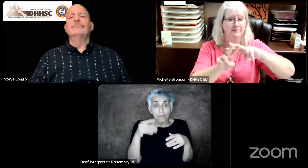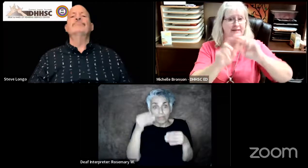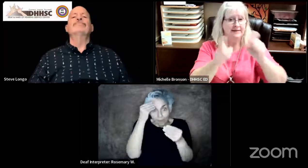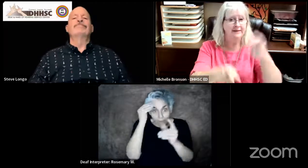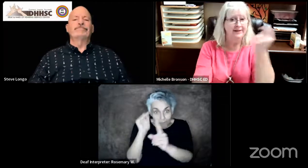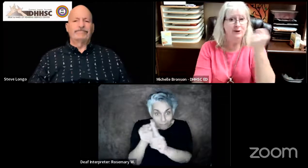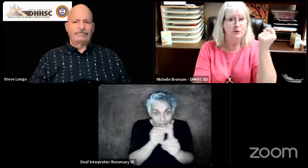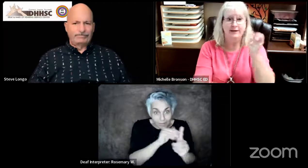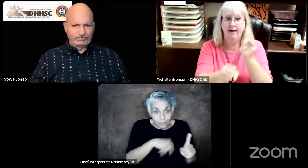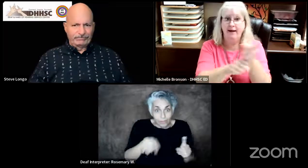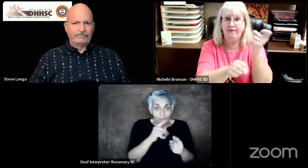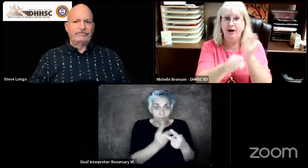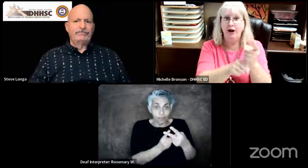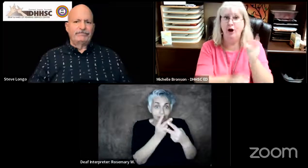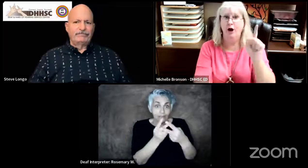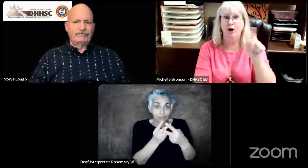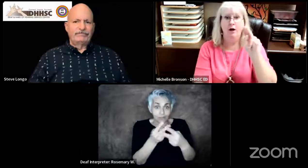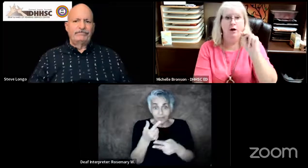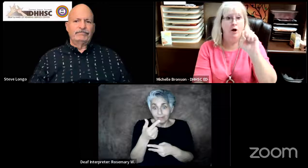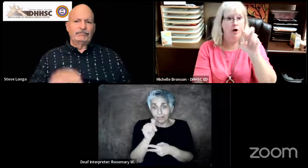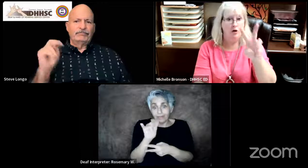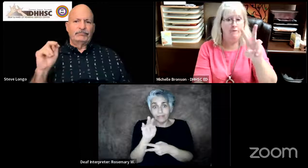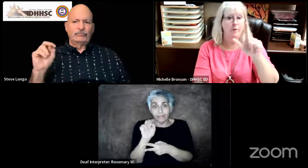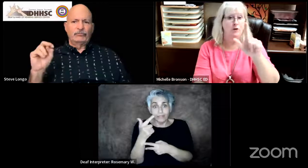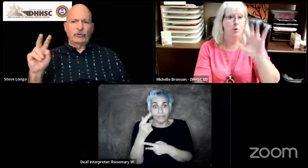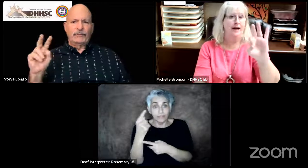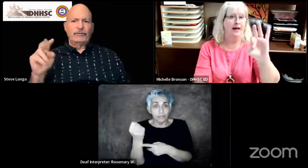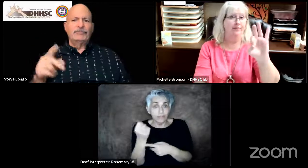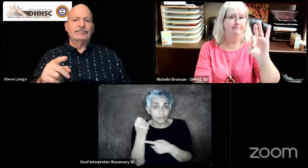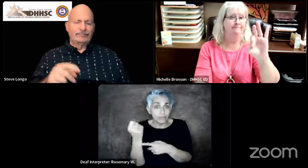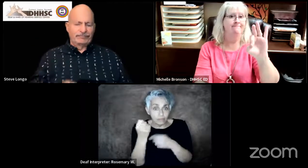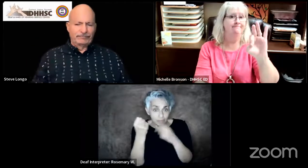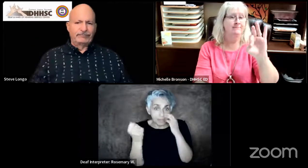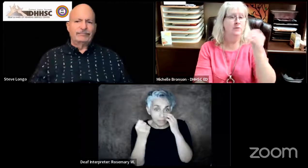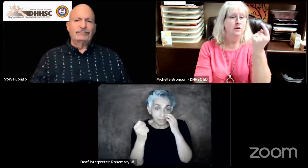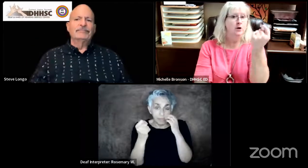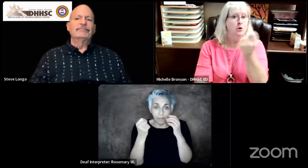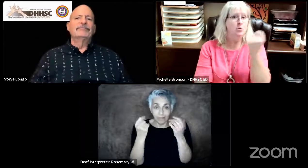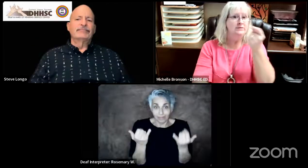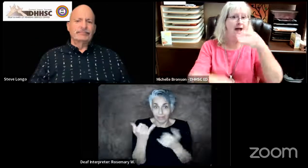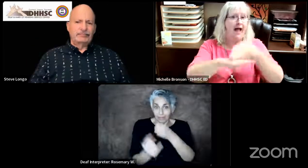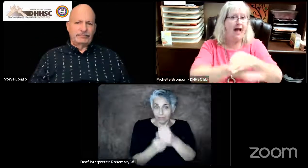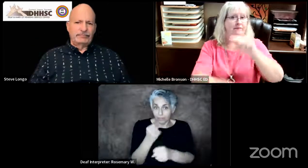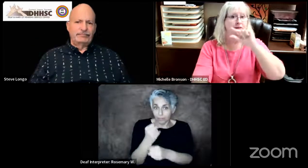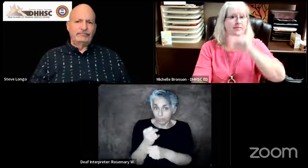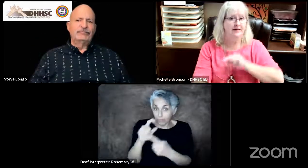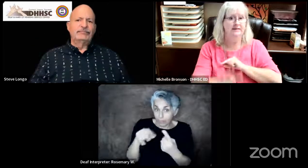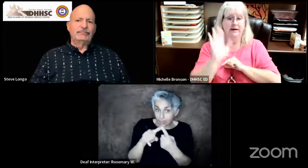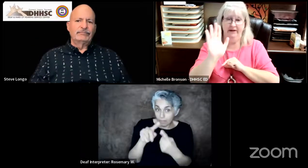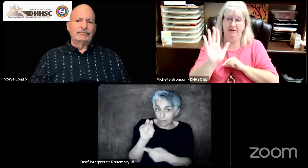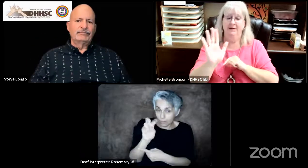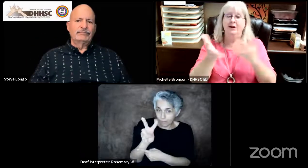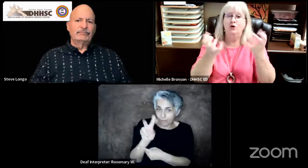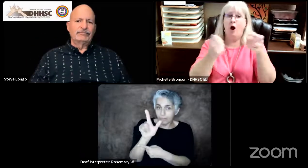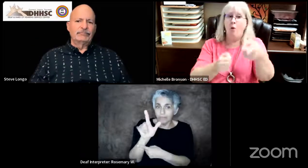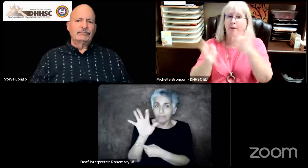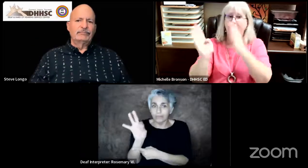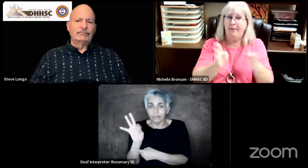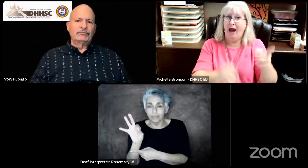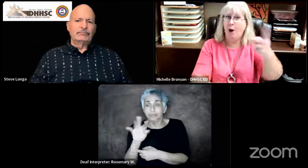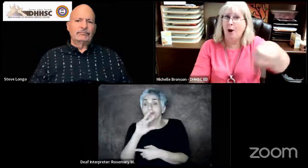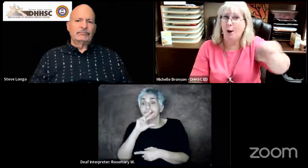Giving Tuesday, hashtag Giving Tuesday, is every year, November 29th, the Tuesday